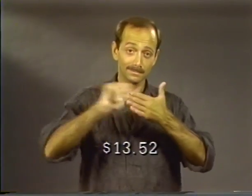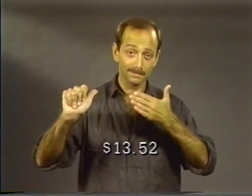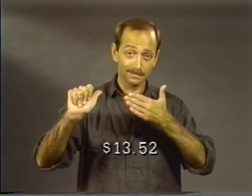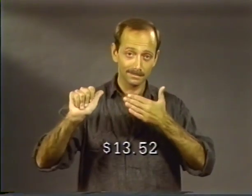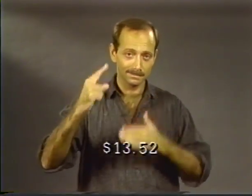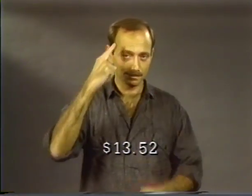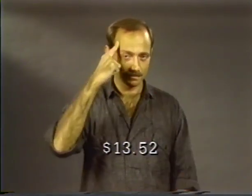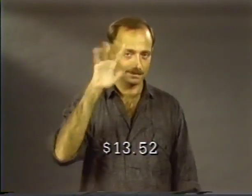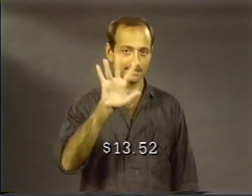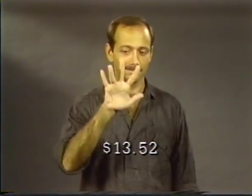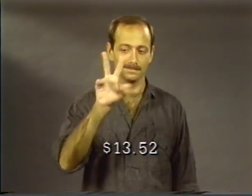$13.52.